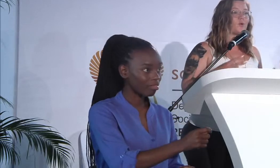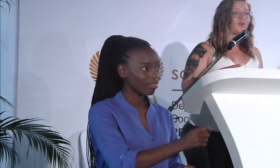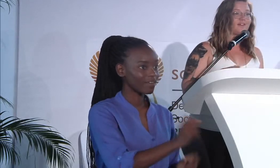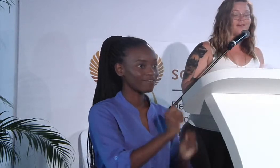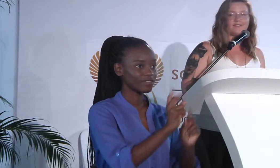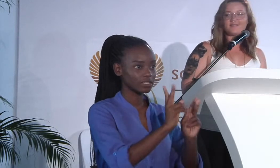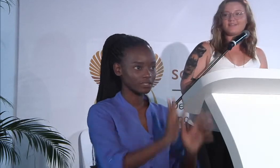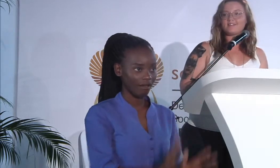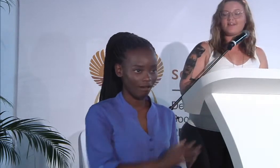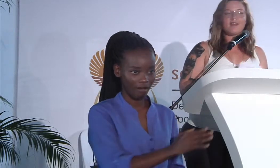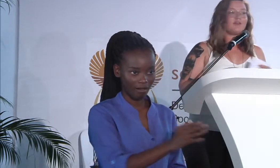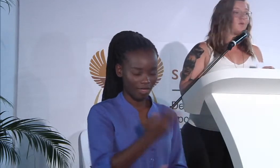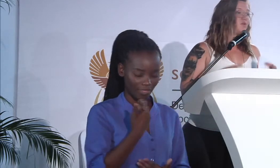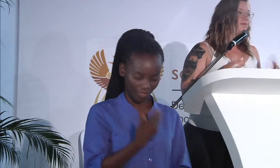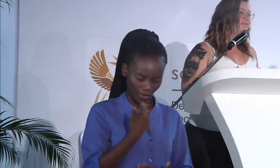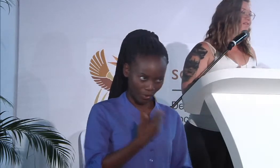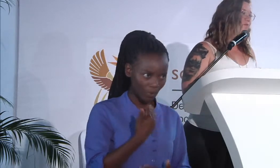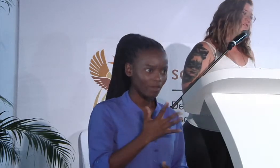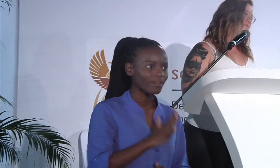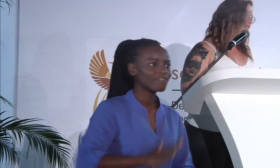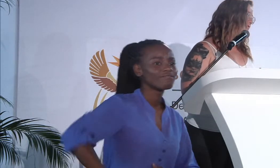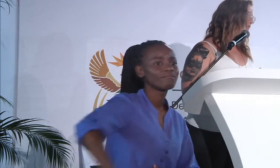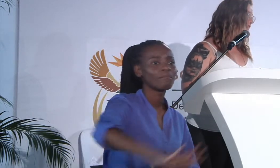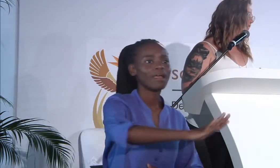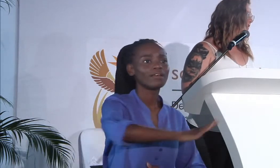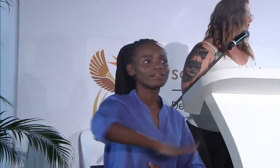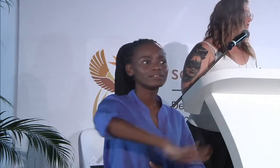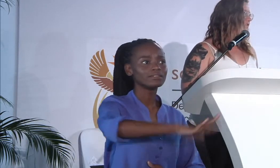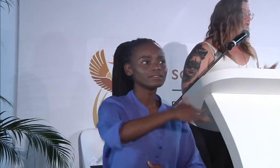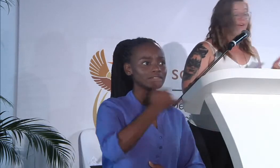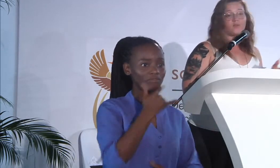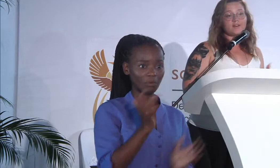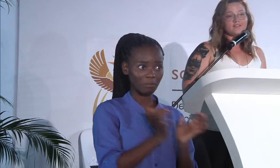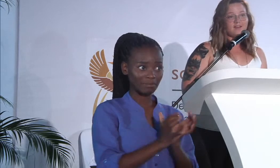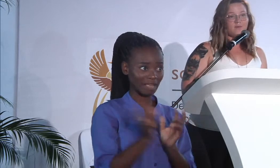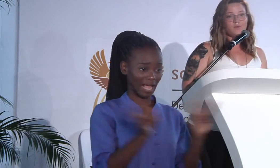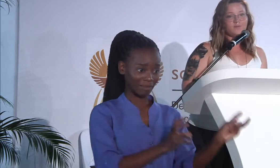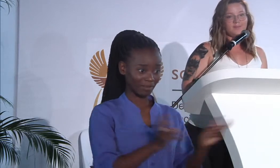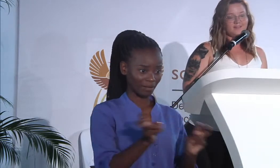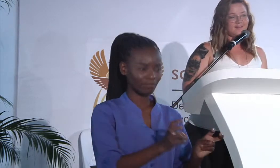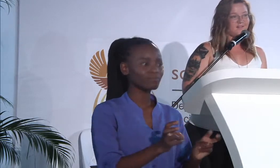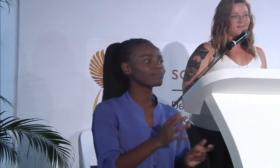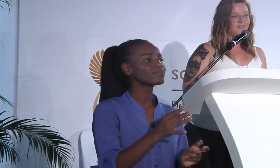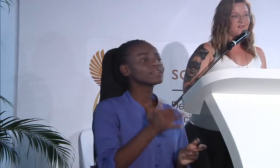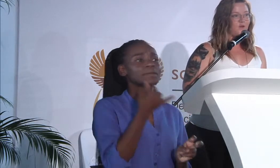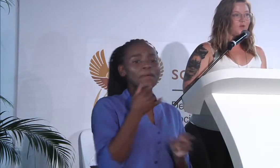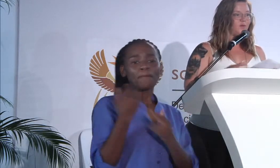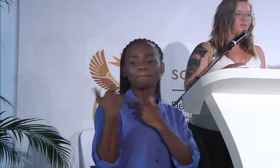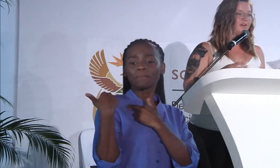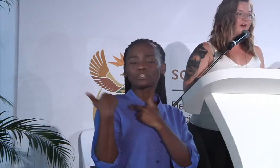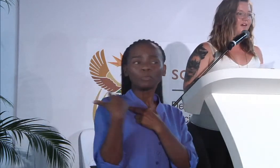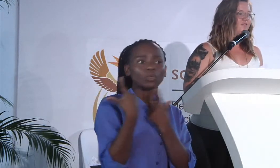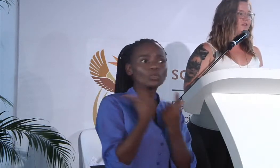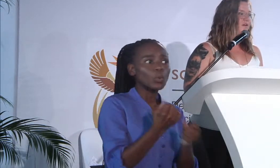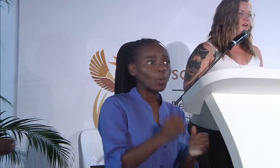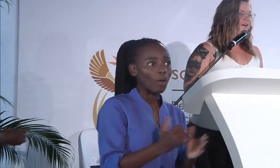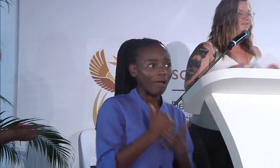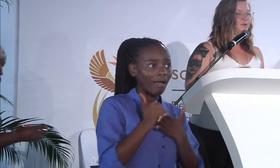the organizers, everyone who made this possible. Because otherwise today we wouldn't be here. We wouldn't